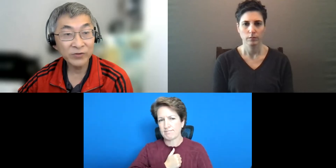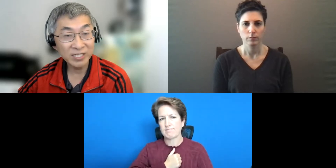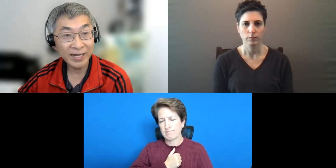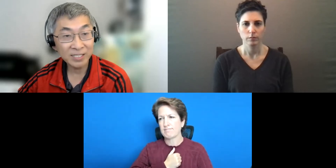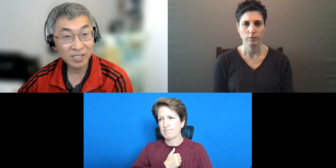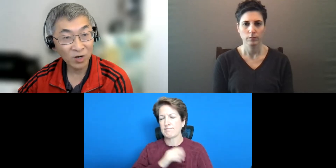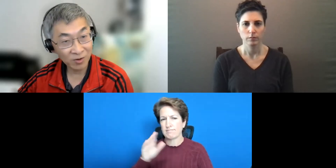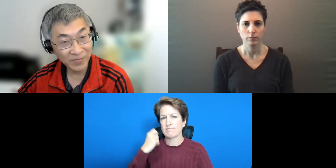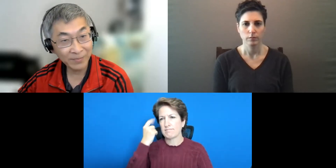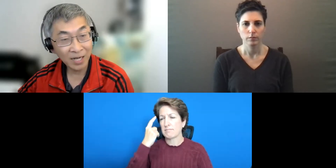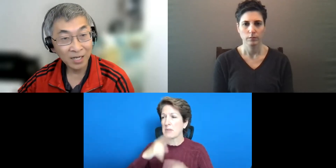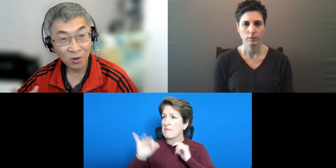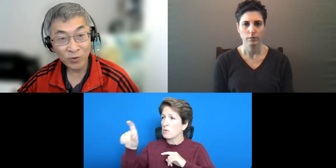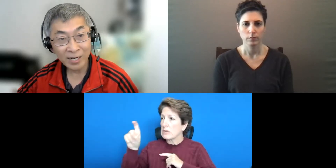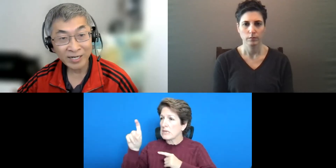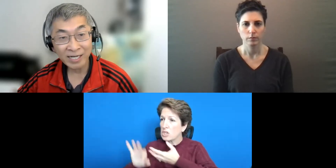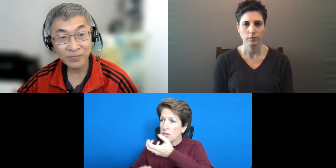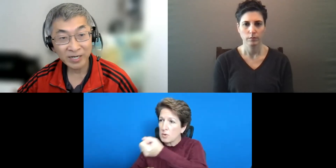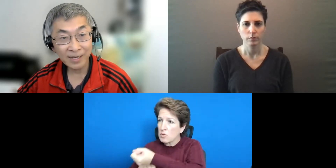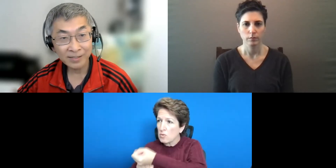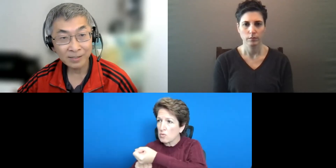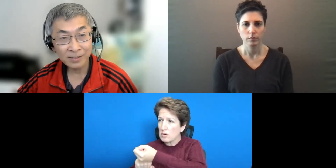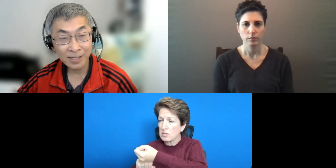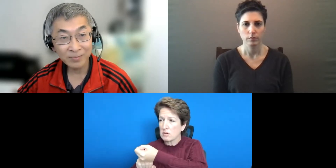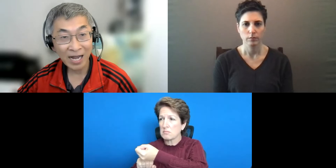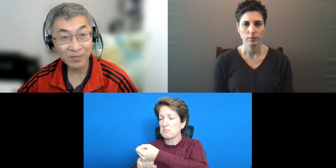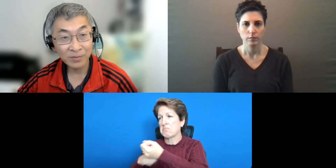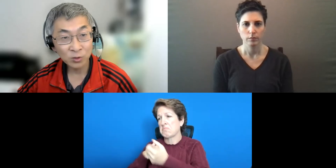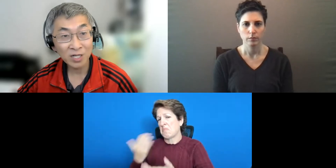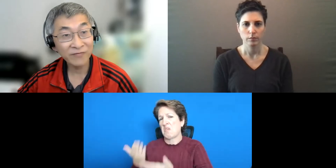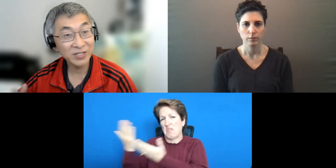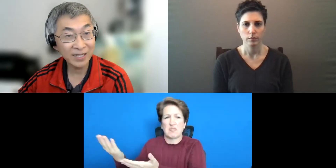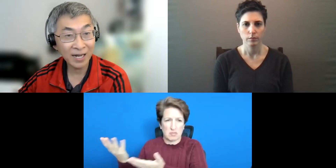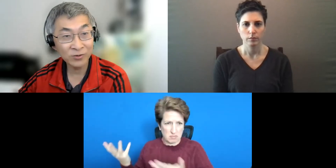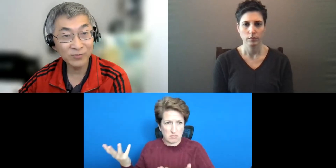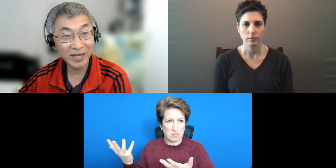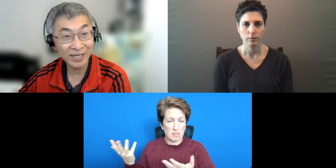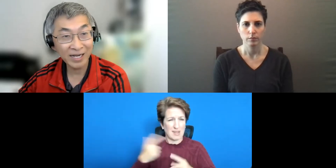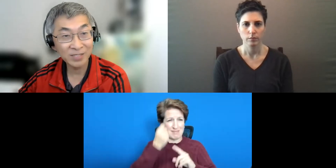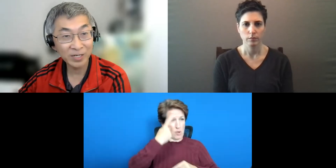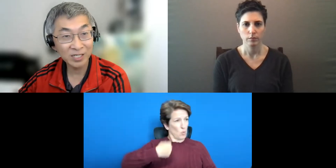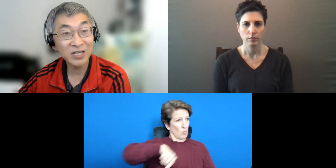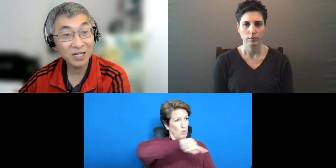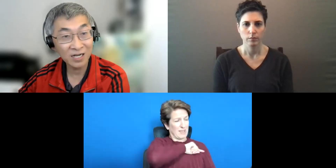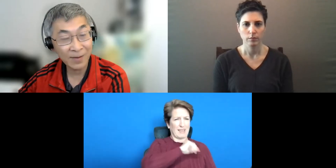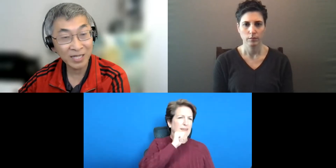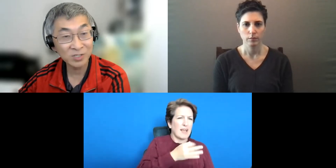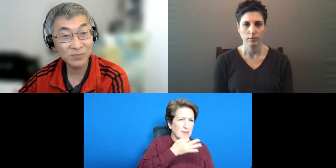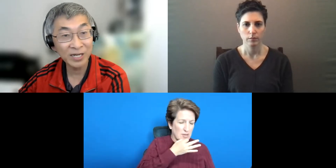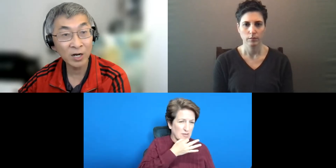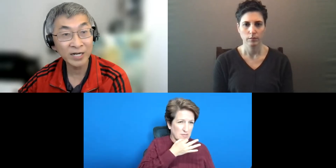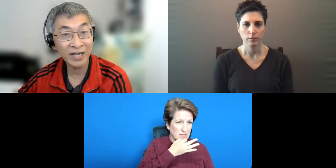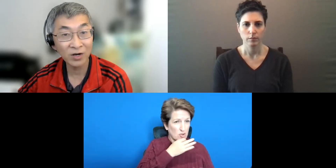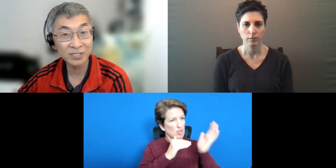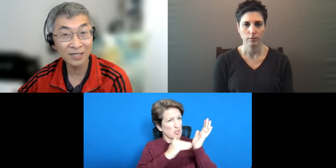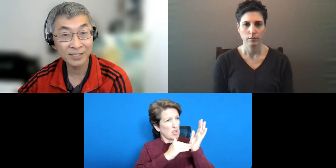But if you need any support, remember we are not experts sometimes. Dr. Vinita Dubey is an expert. Even her, sometimes she